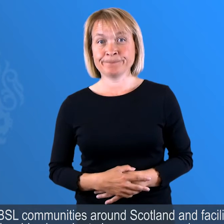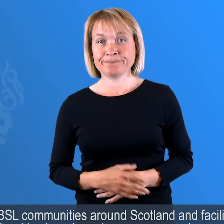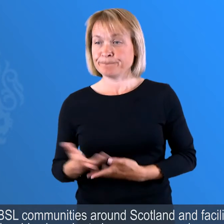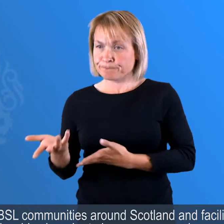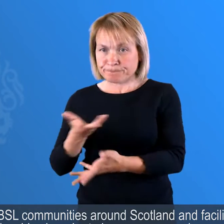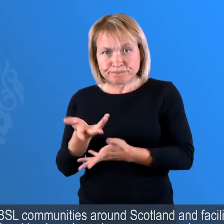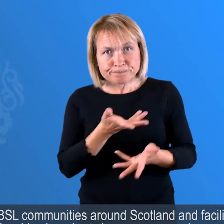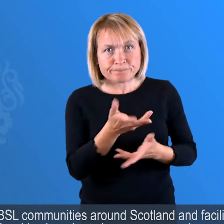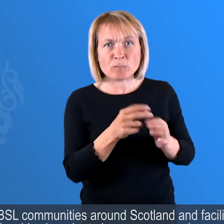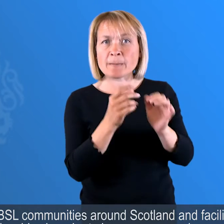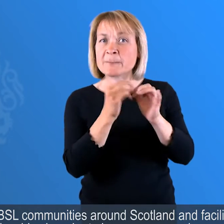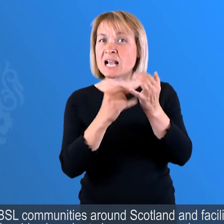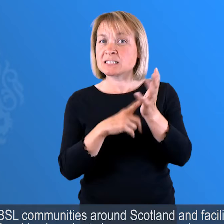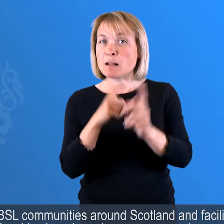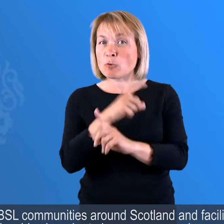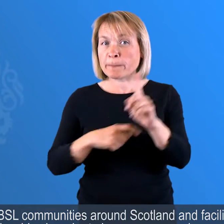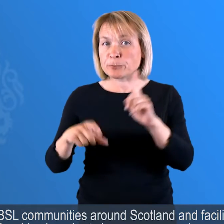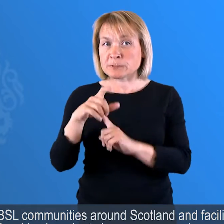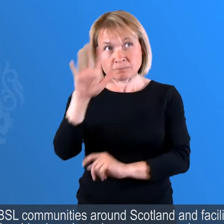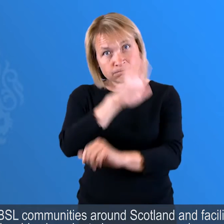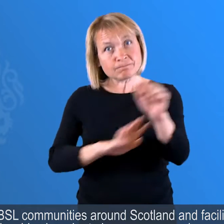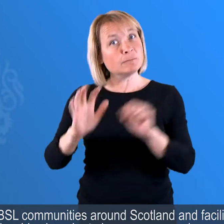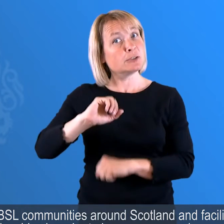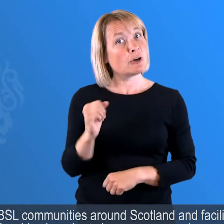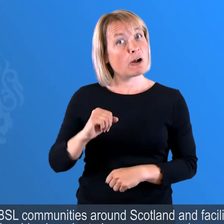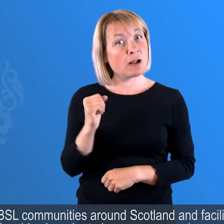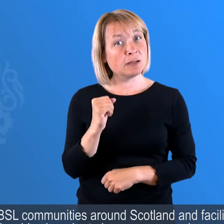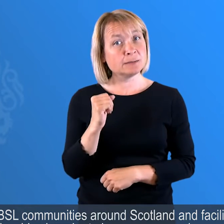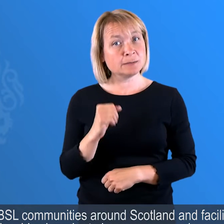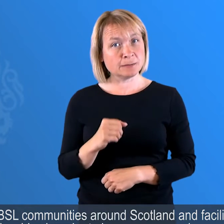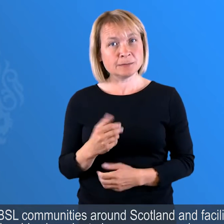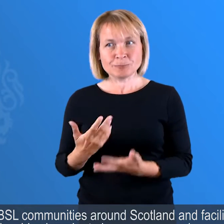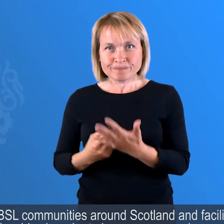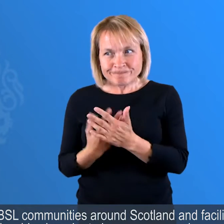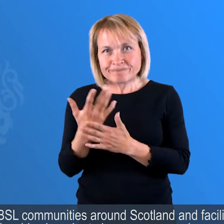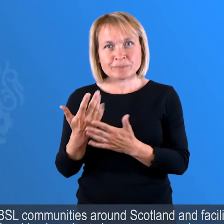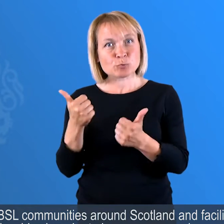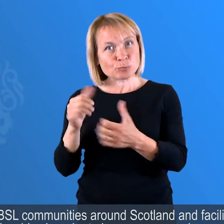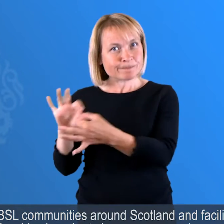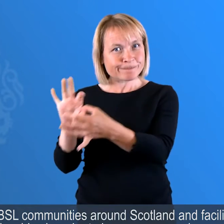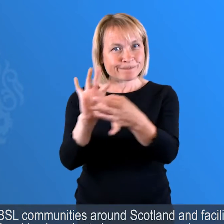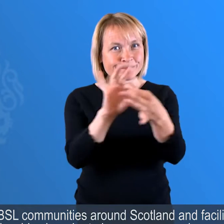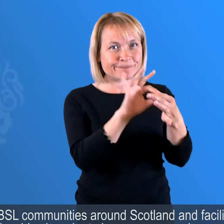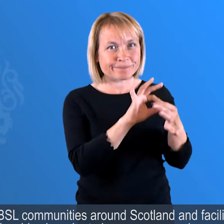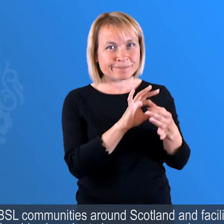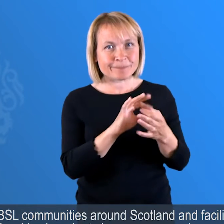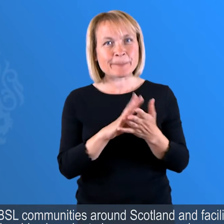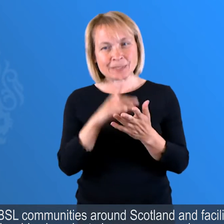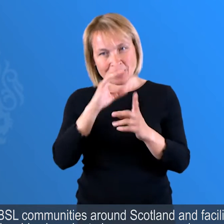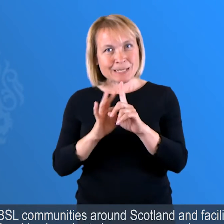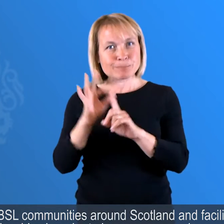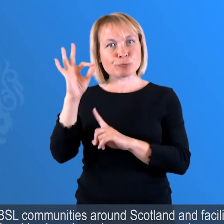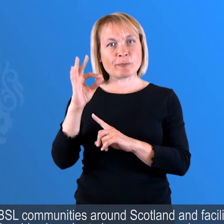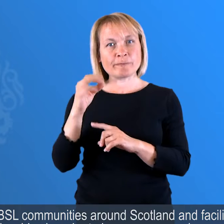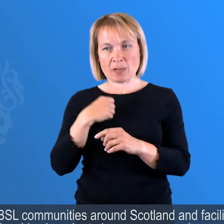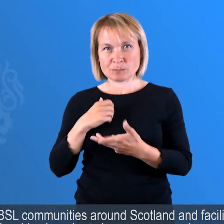To consult with BSL communities around Scotland and facilitate good relationships in order to improve our services